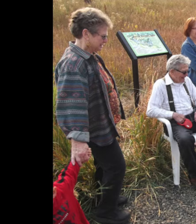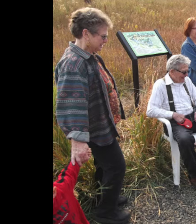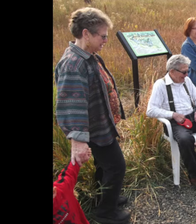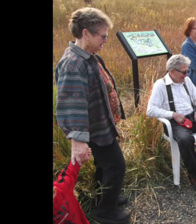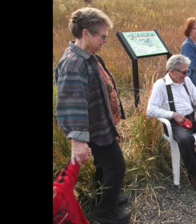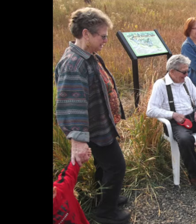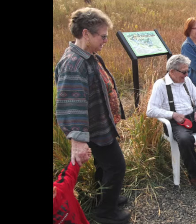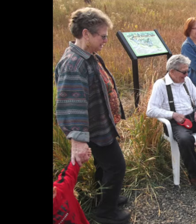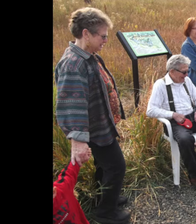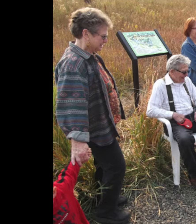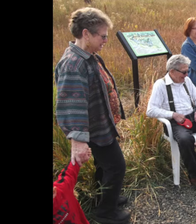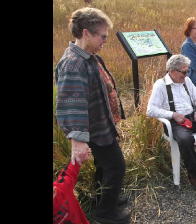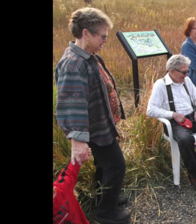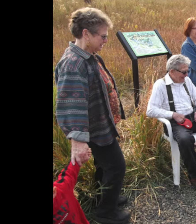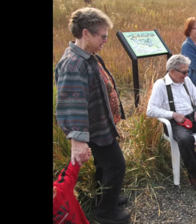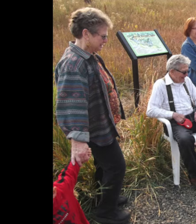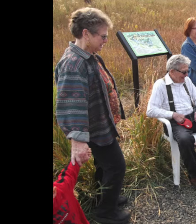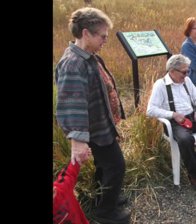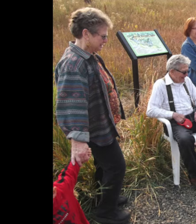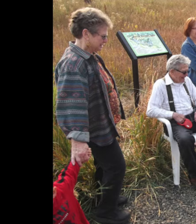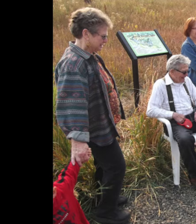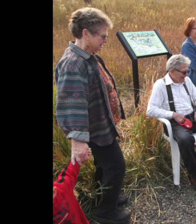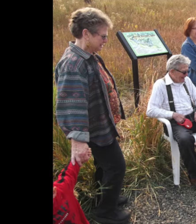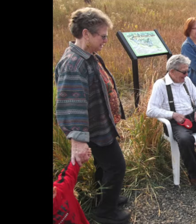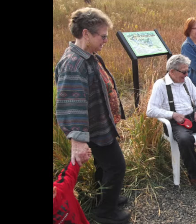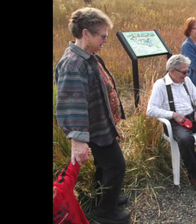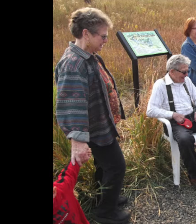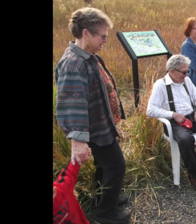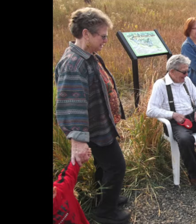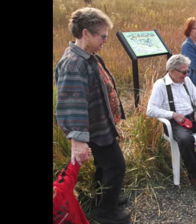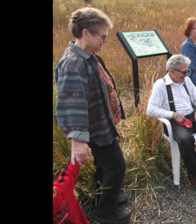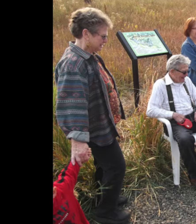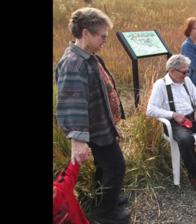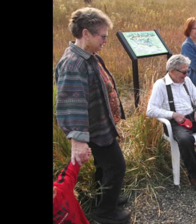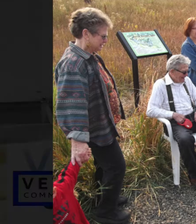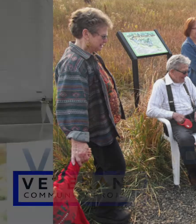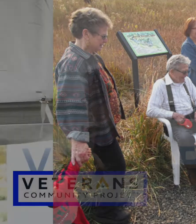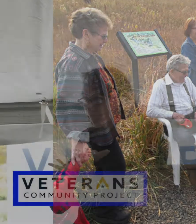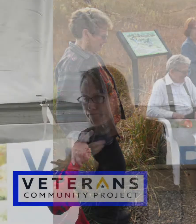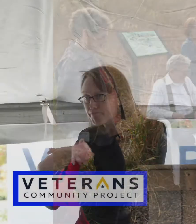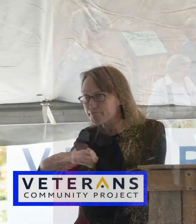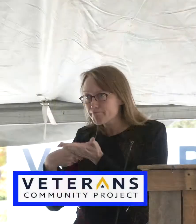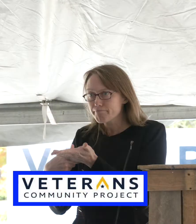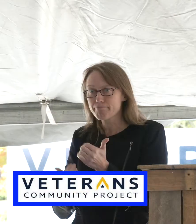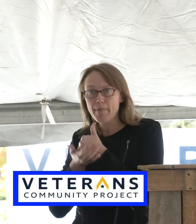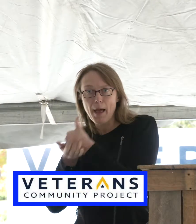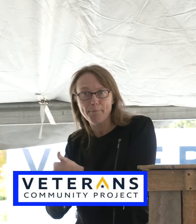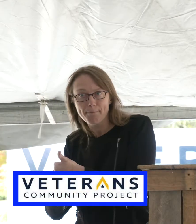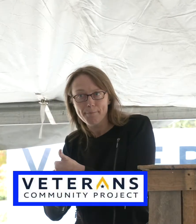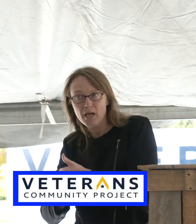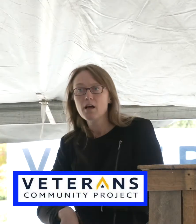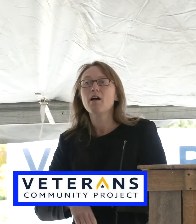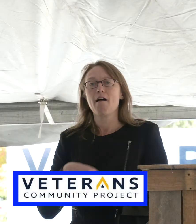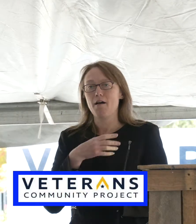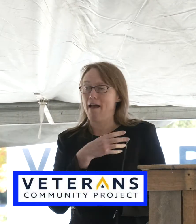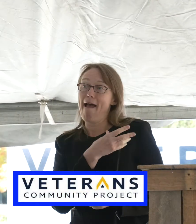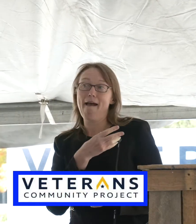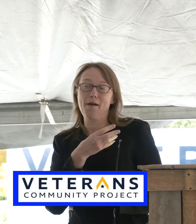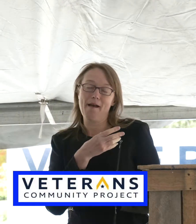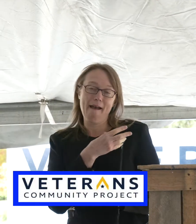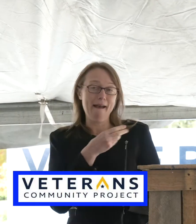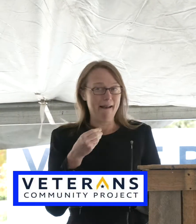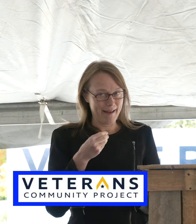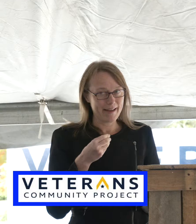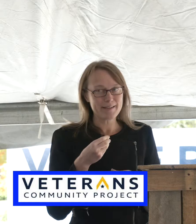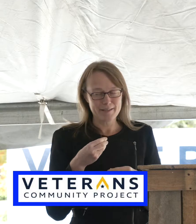on their feet, then find them that permanent housing solution. In addition to, the little less known thing we do is